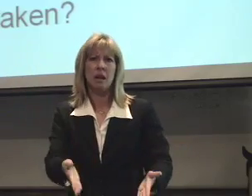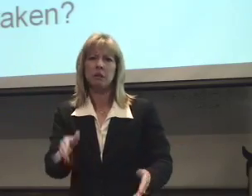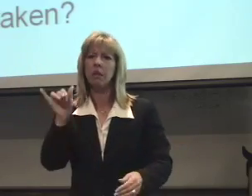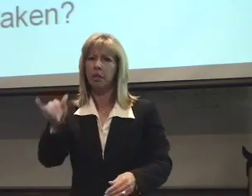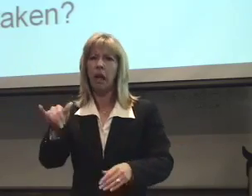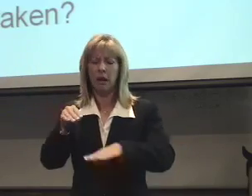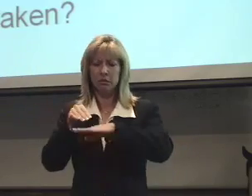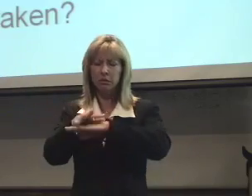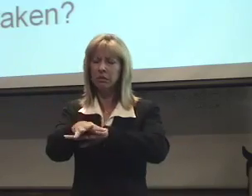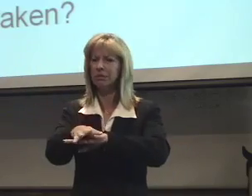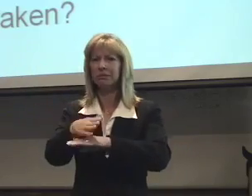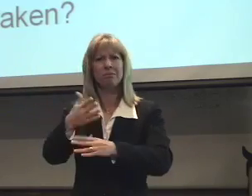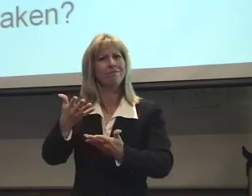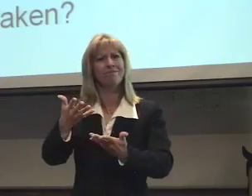as teaching them to read.